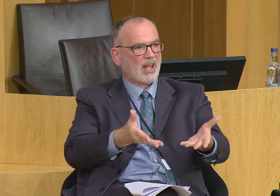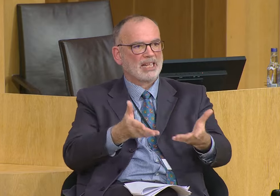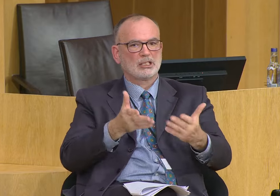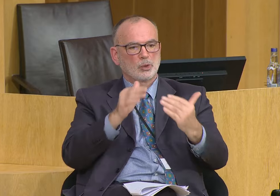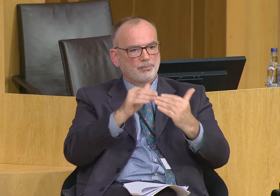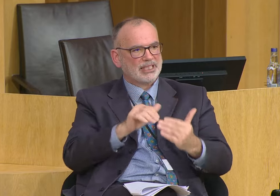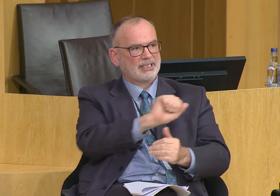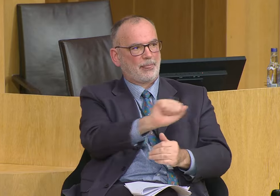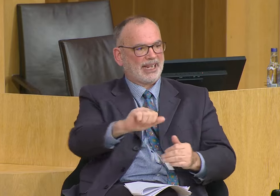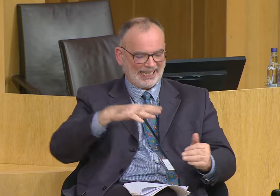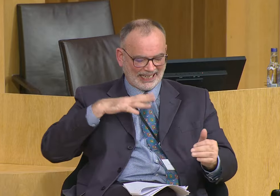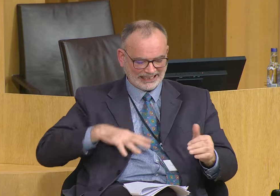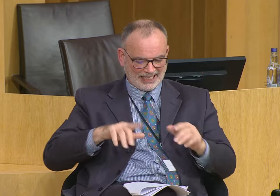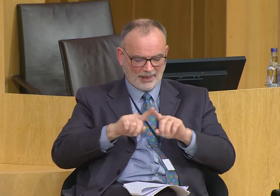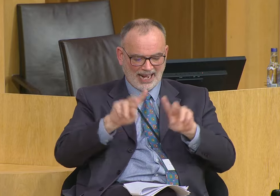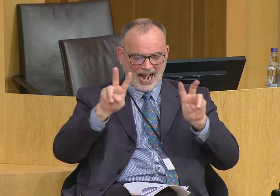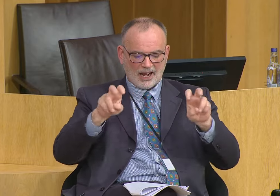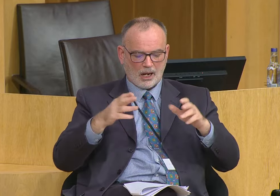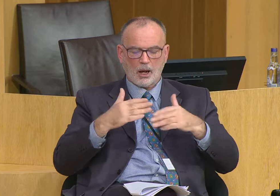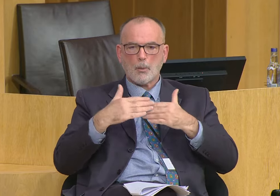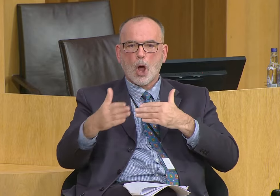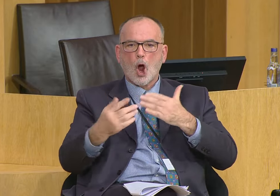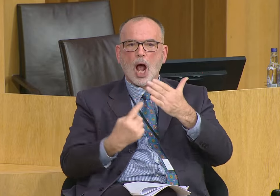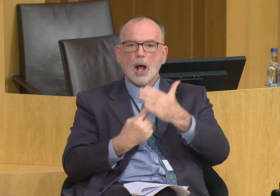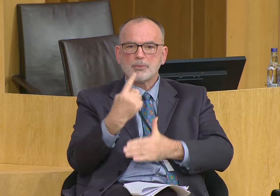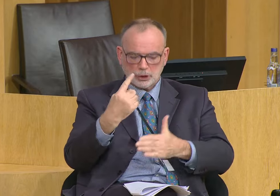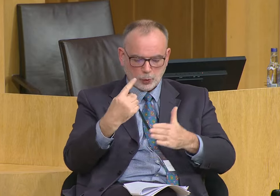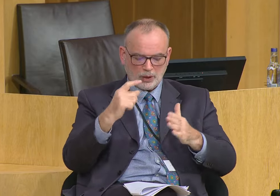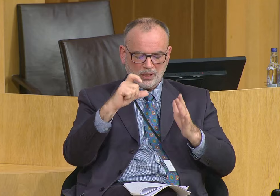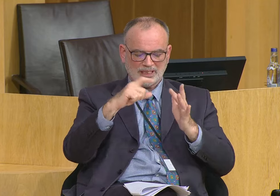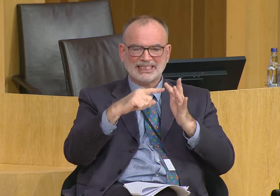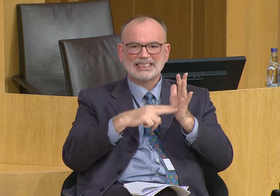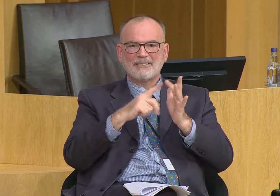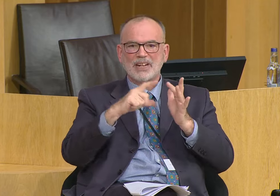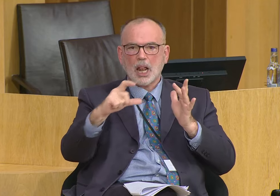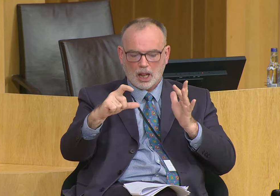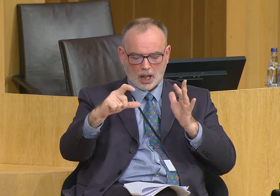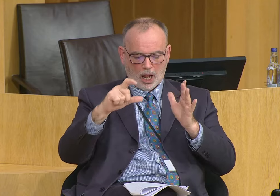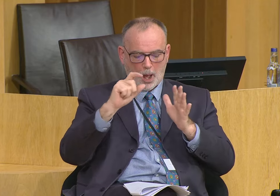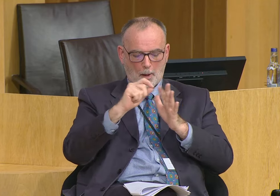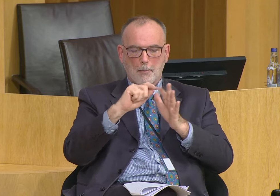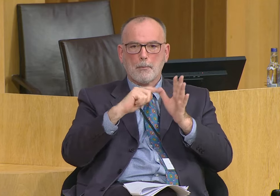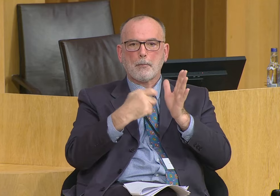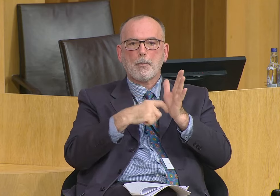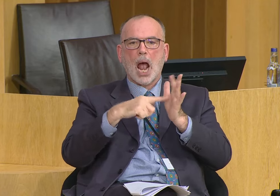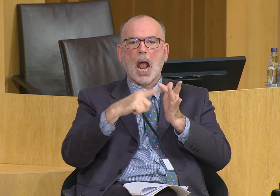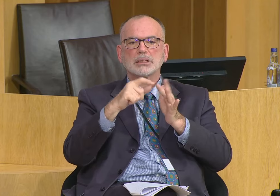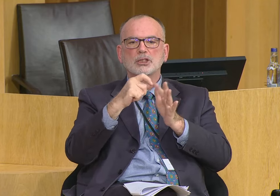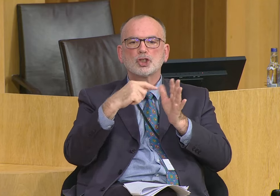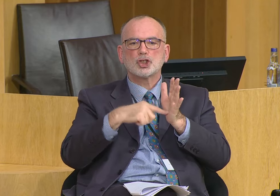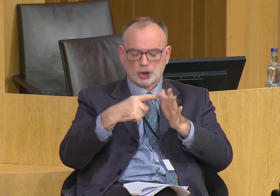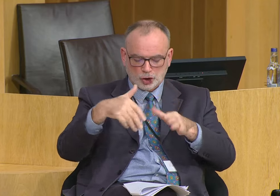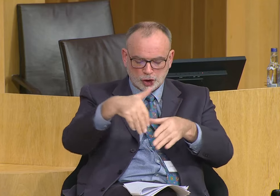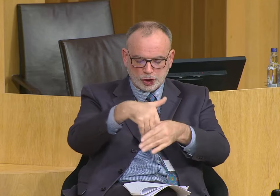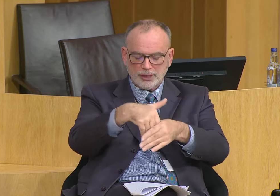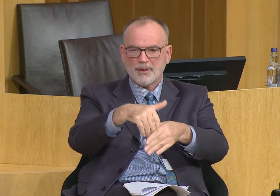help have this provide the same needs and accessibilities for more opportunities and civil